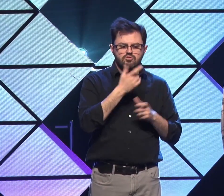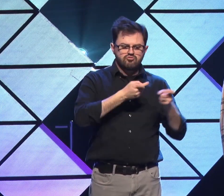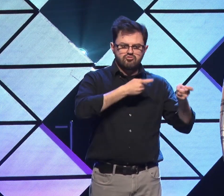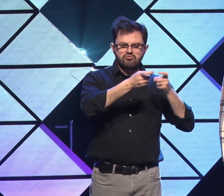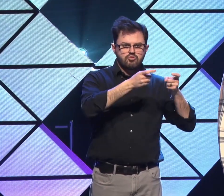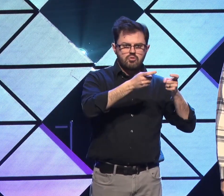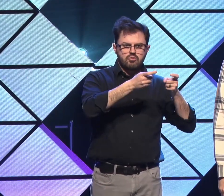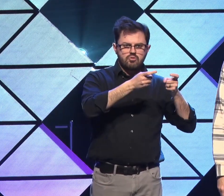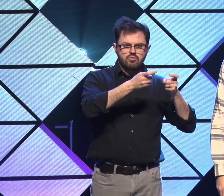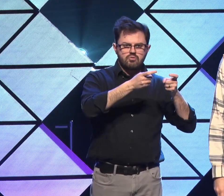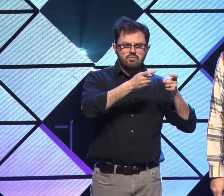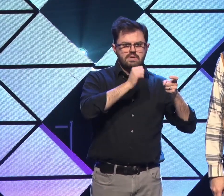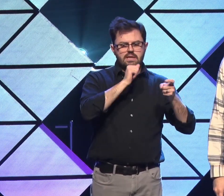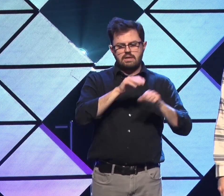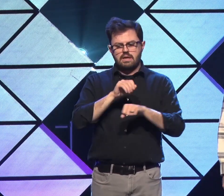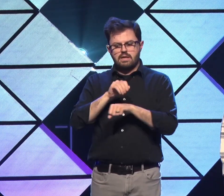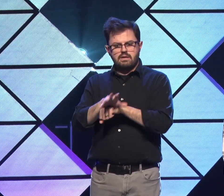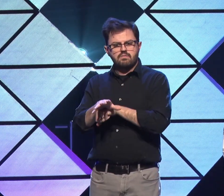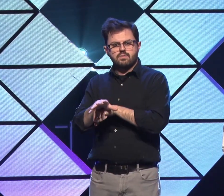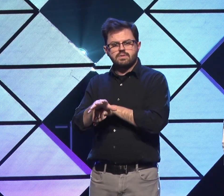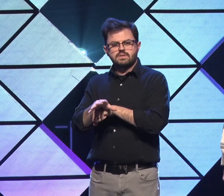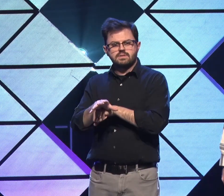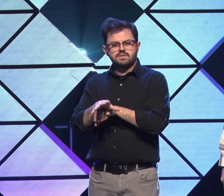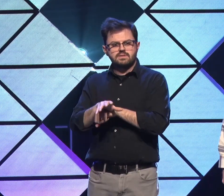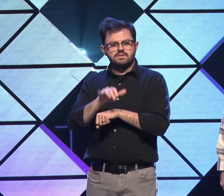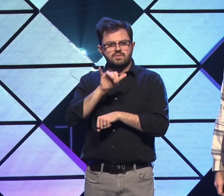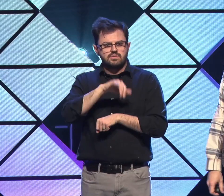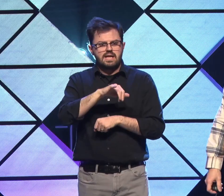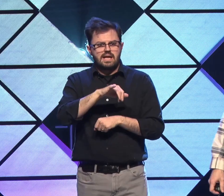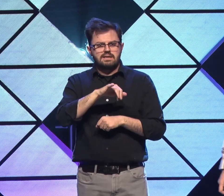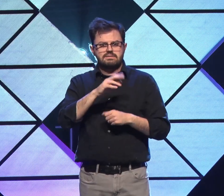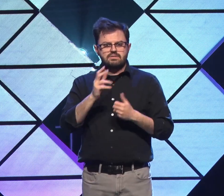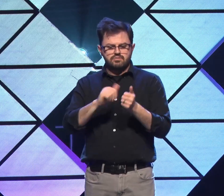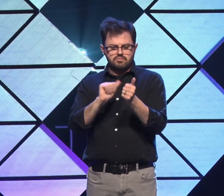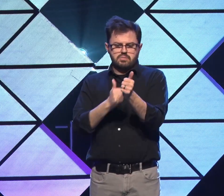Right? This is what drives injustice. So think of Dwight Schrute.